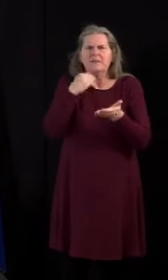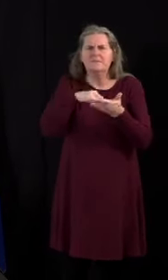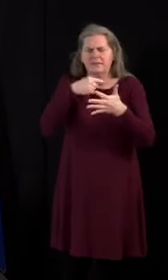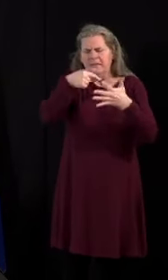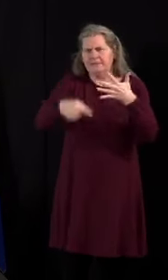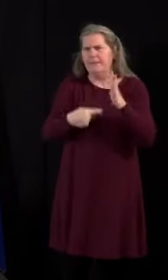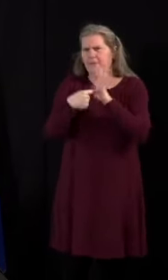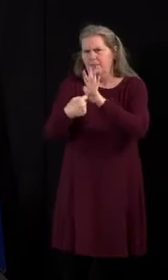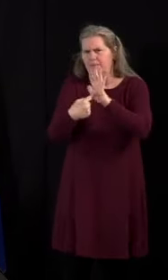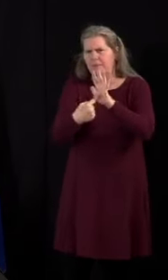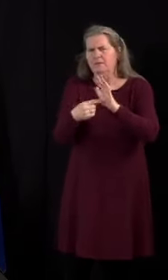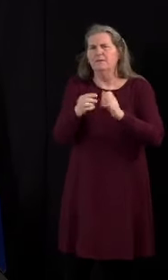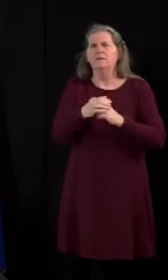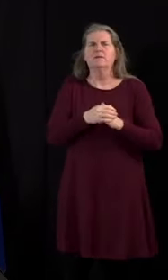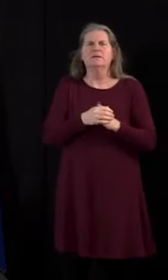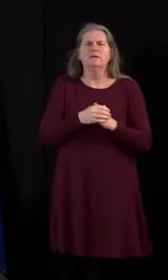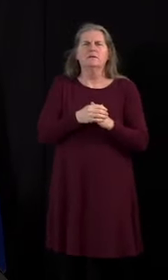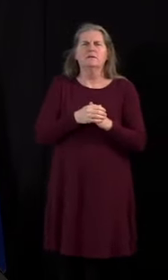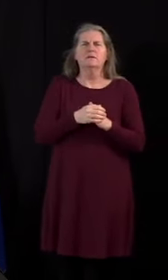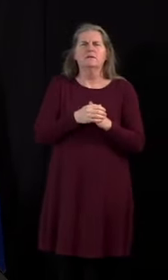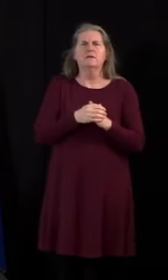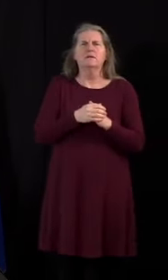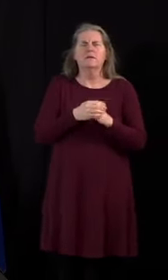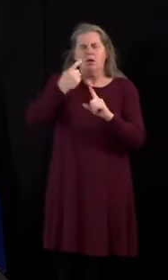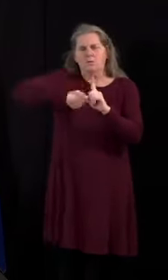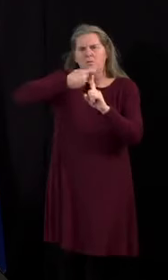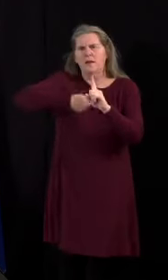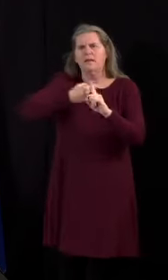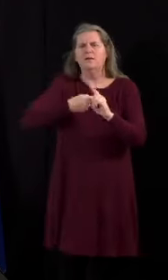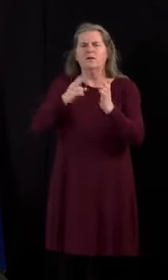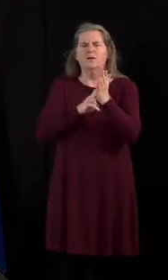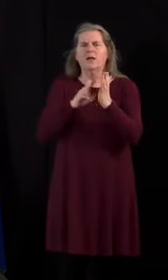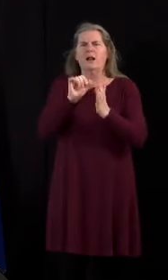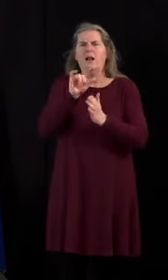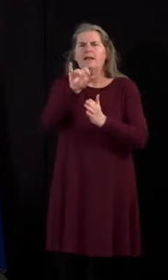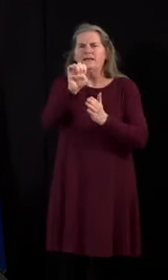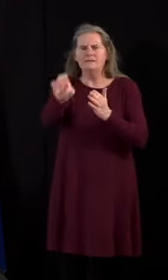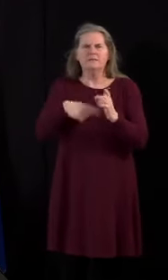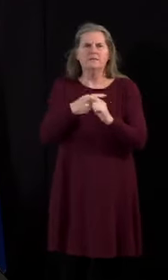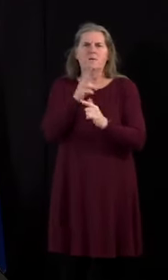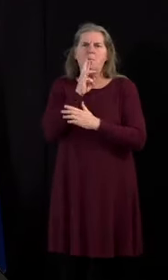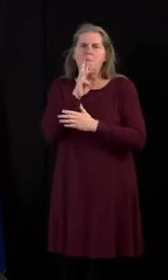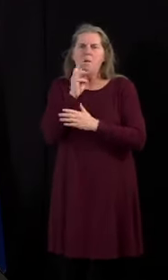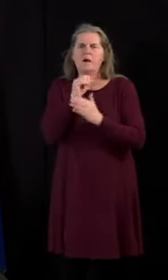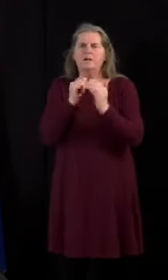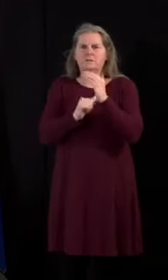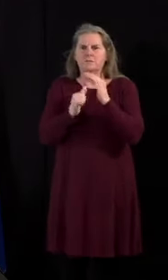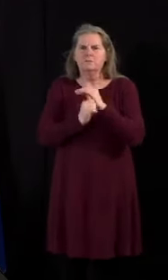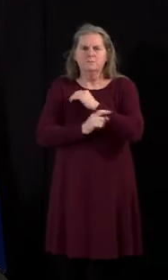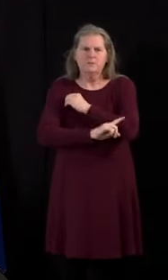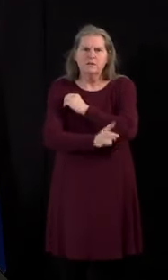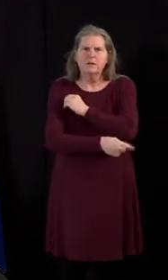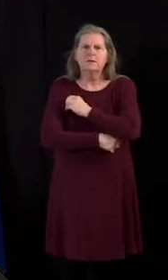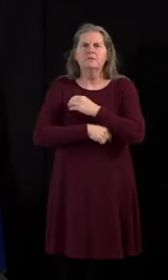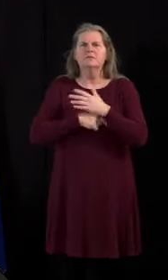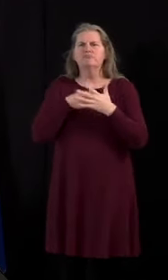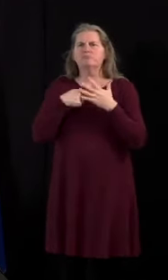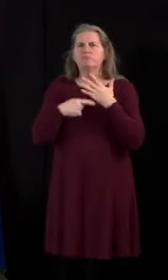some examples. This is commercial rent or lease, water, sewage, waste